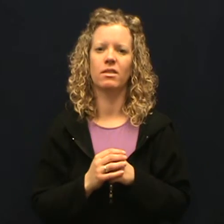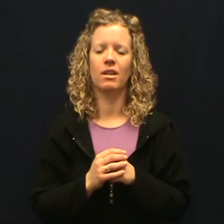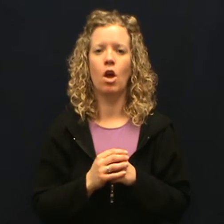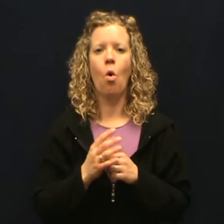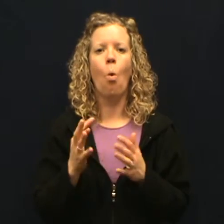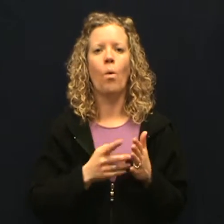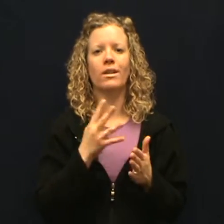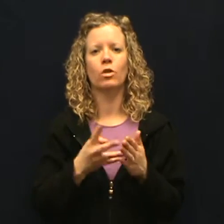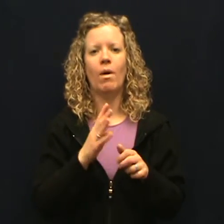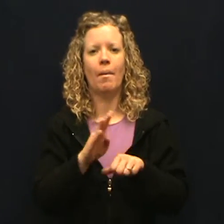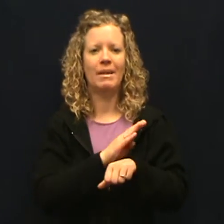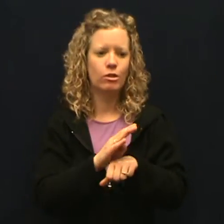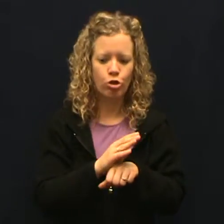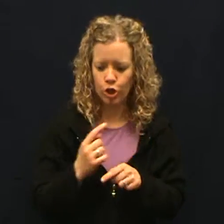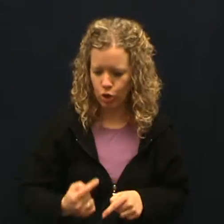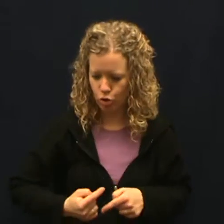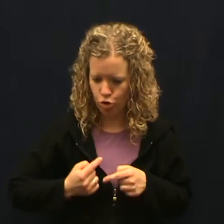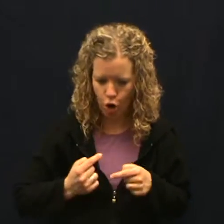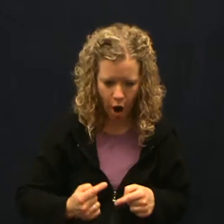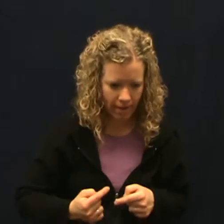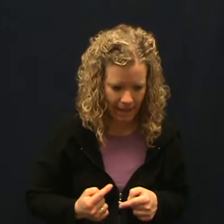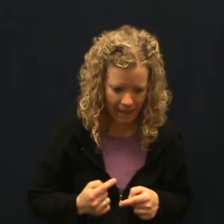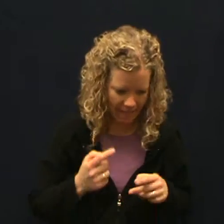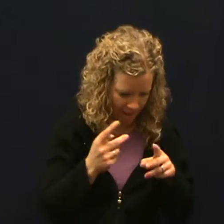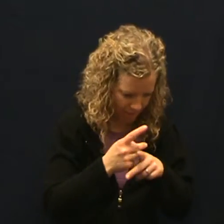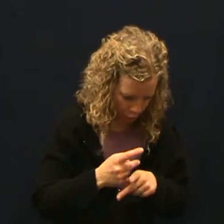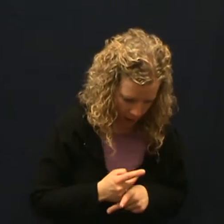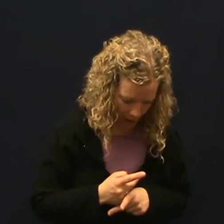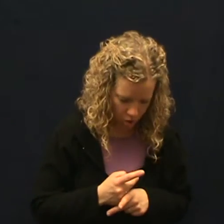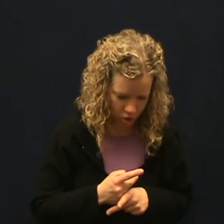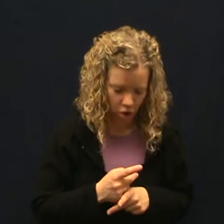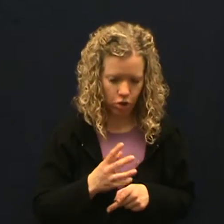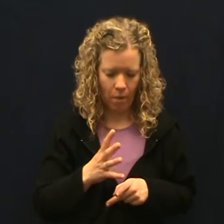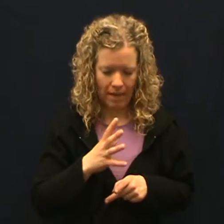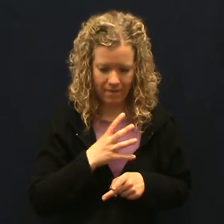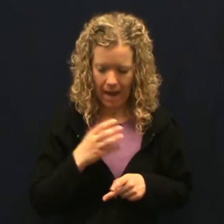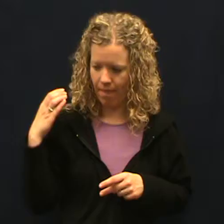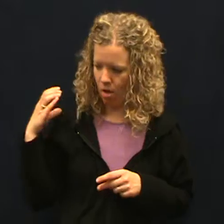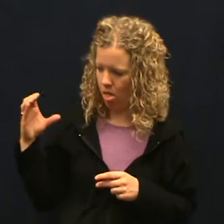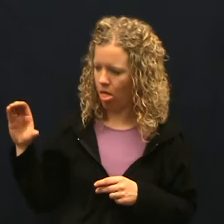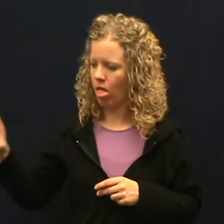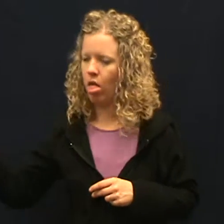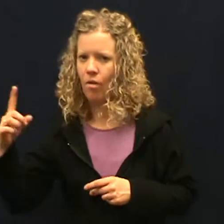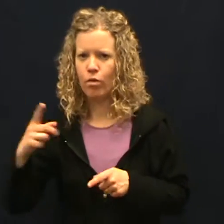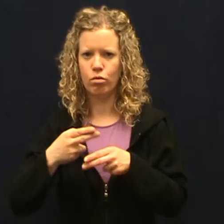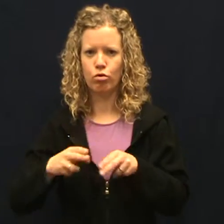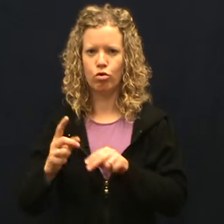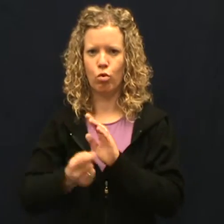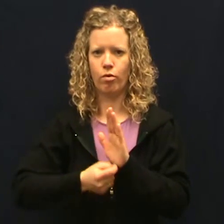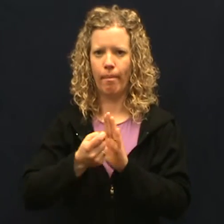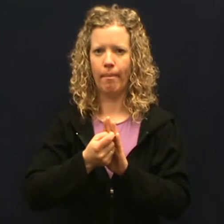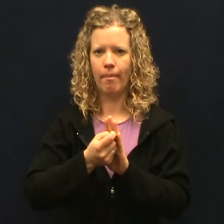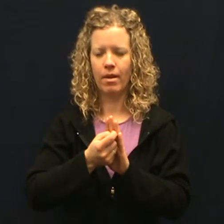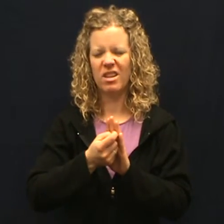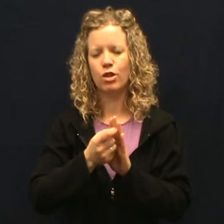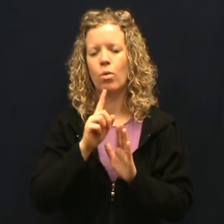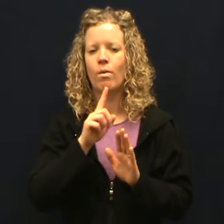they'll factor their receivables just for the receivables that they have right now. Again, it's just